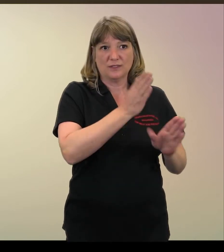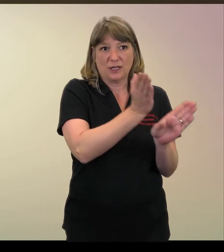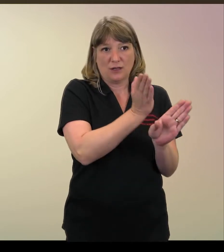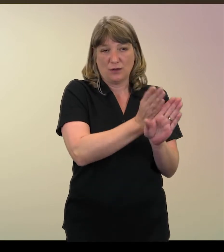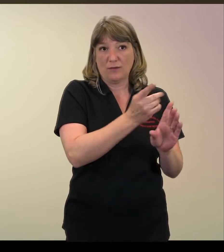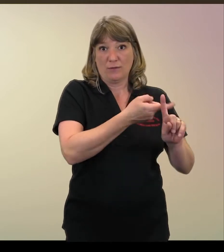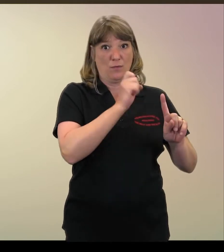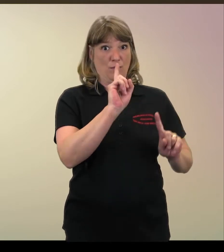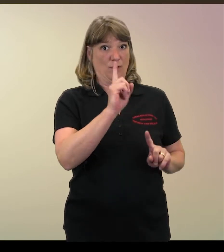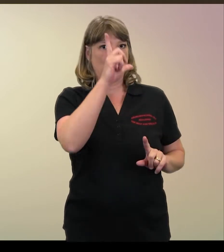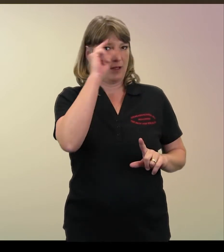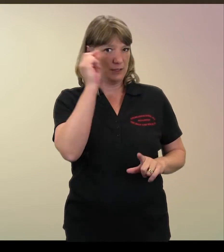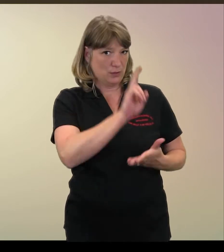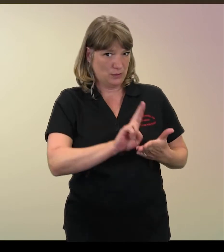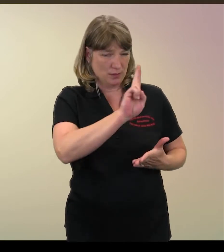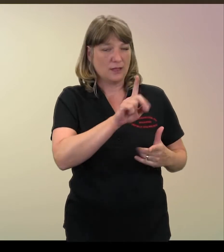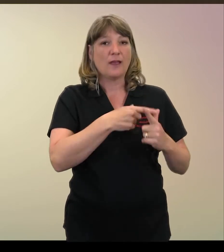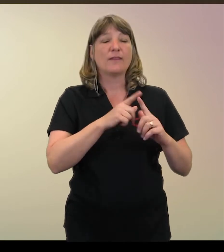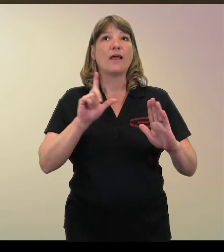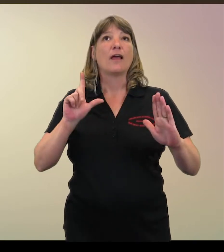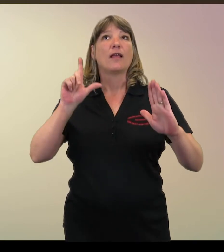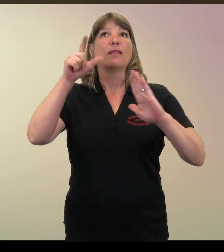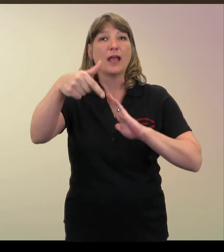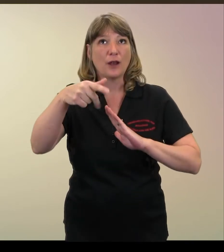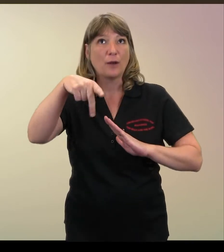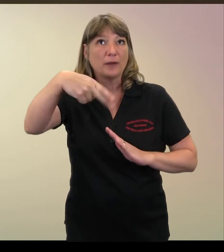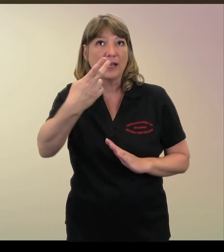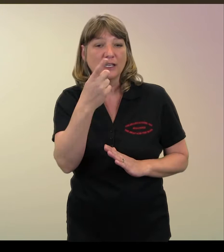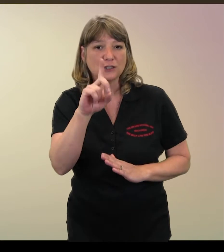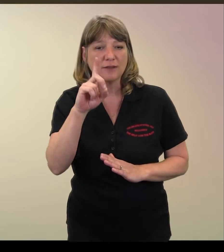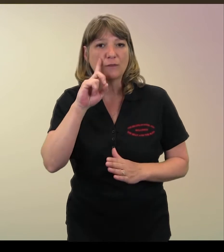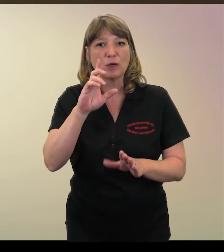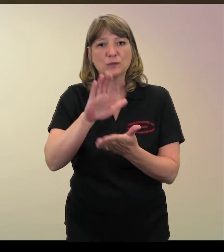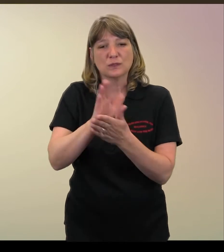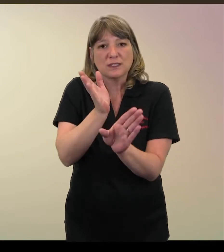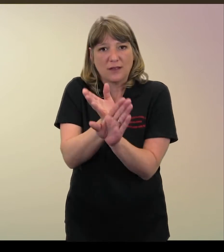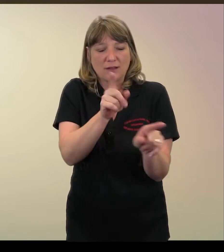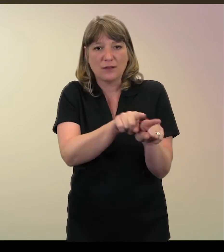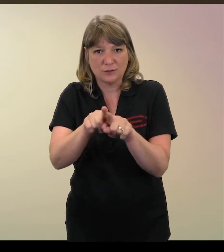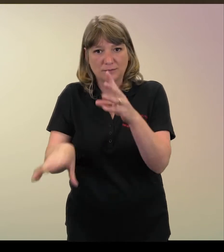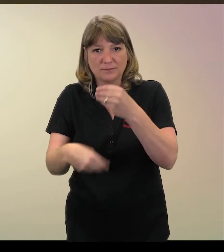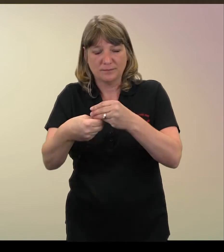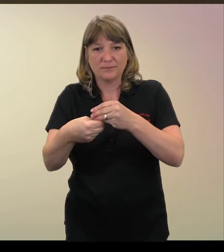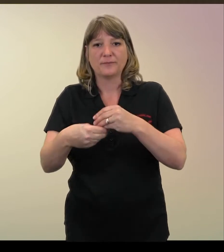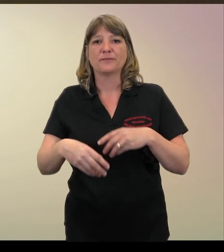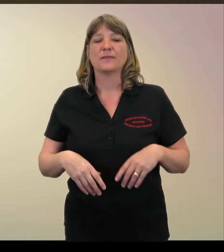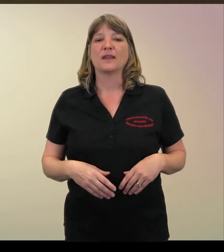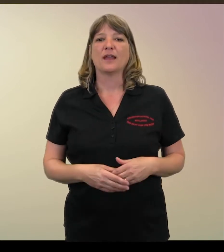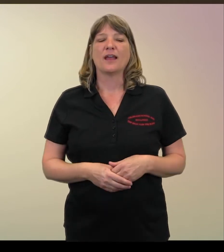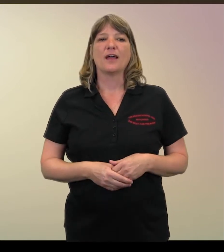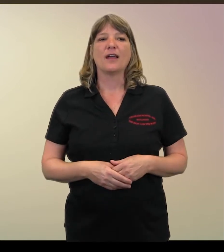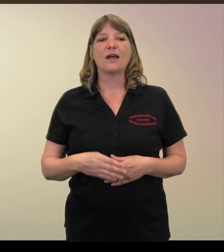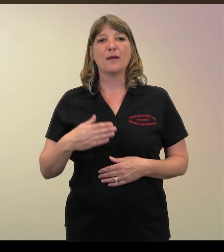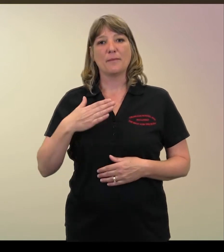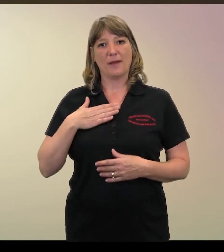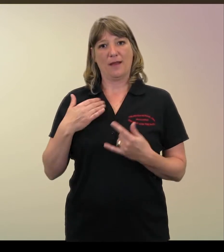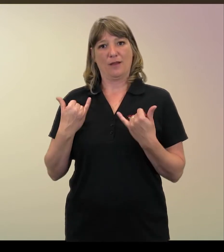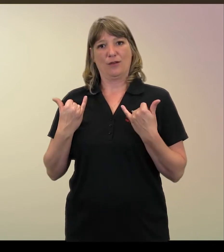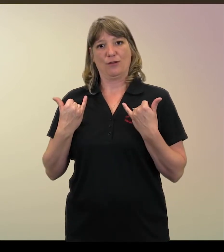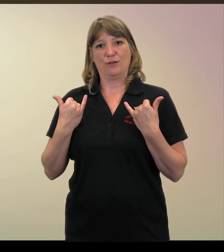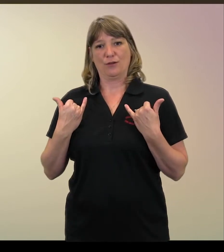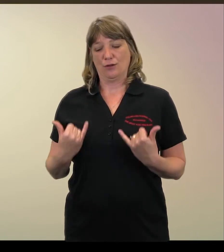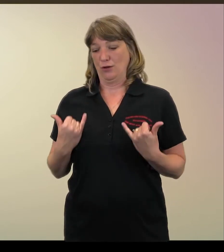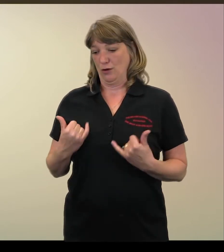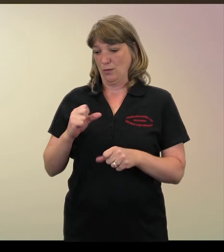psychology from Gallaudet University, and then I later pursued a PhD in school psychology as well. And in